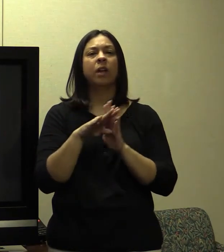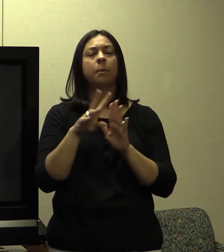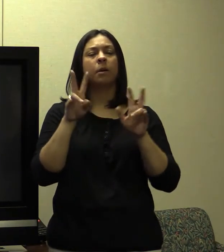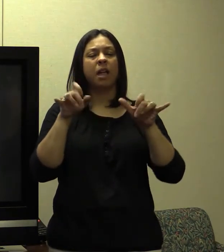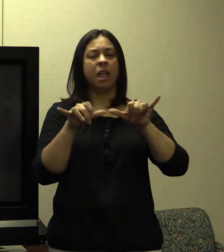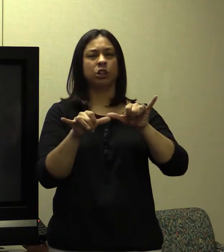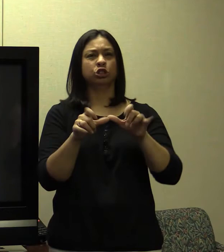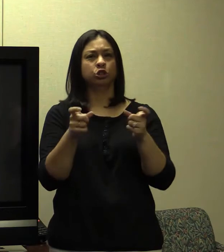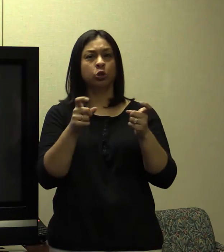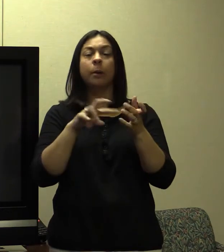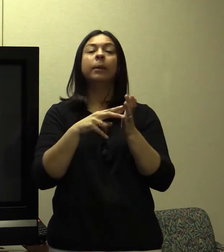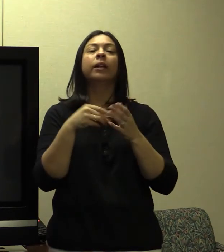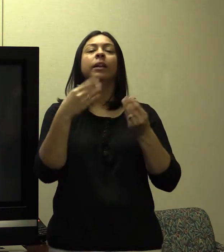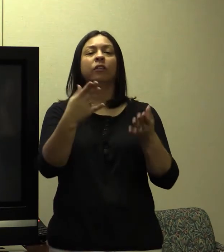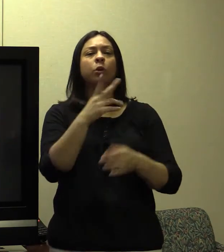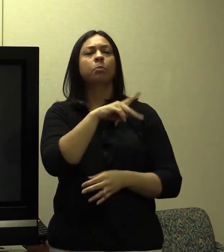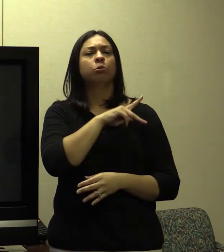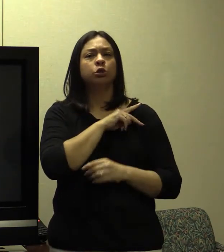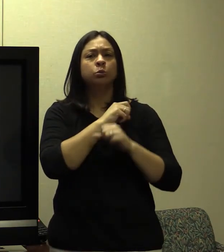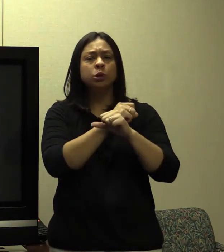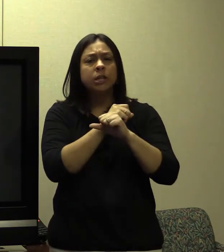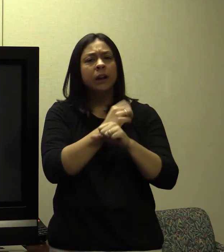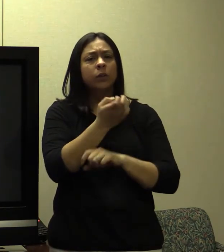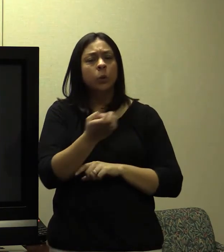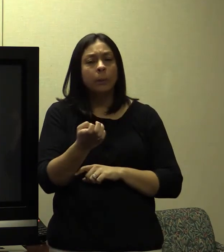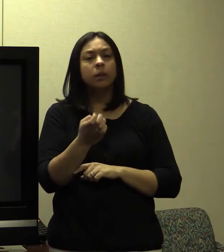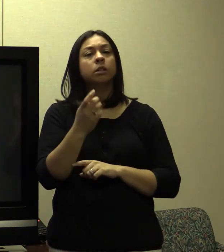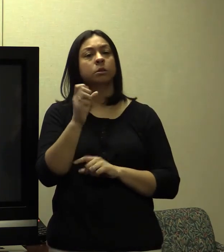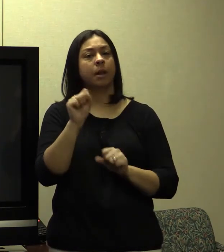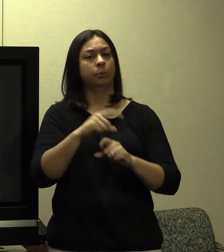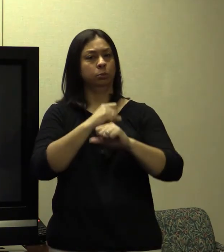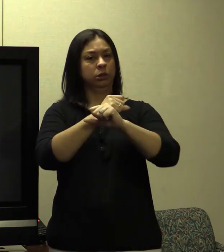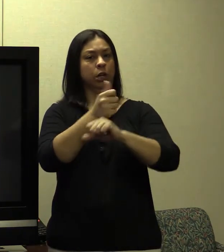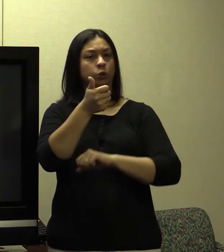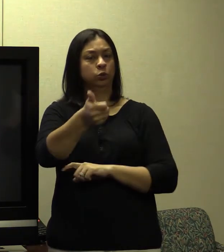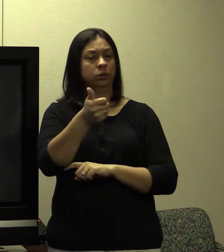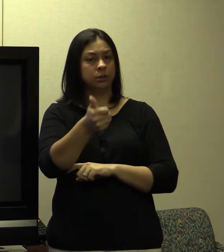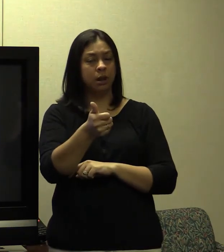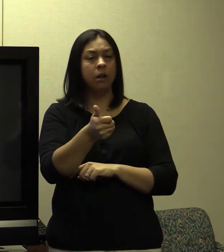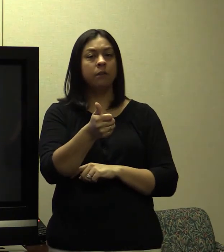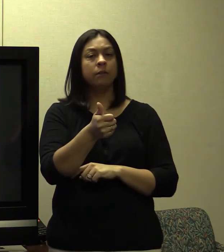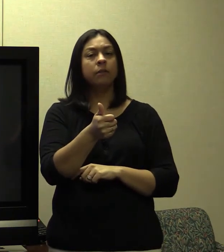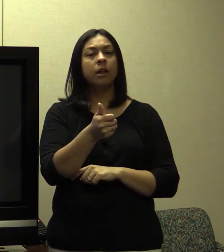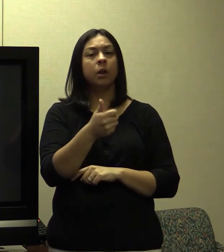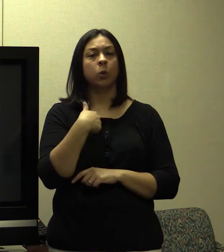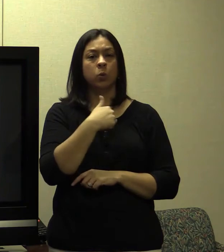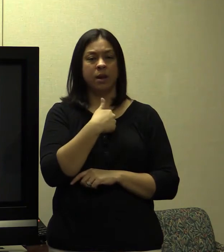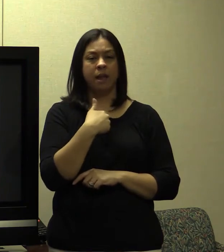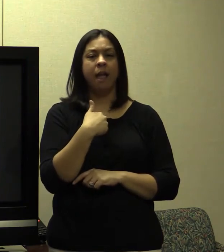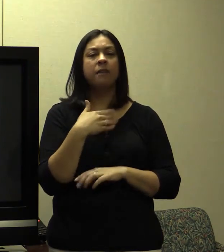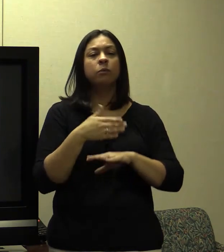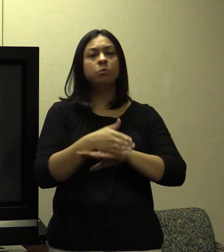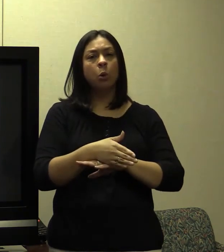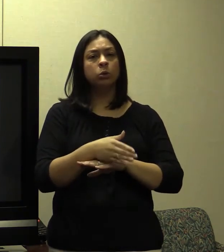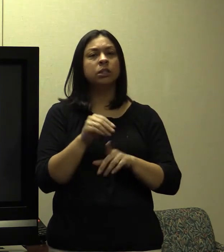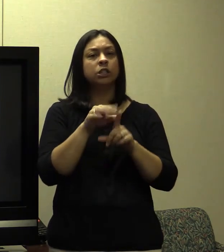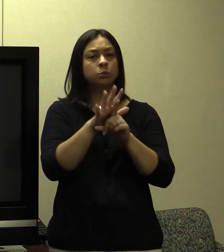given you the personal protective equipment to protect yourself, established post-exposure procedures, which are in the manual,